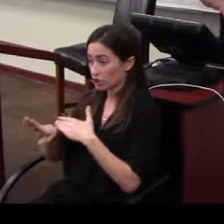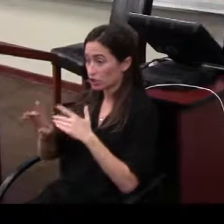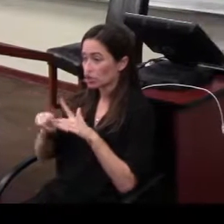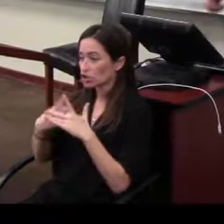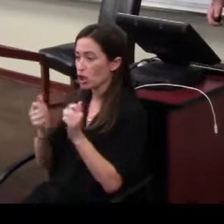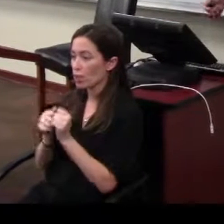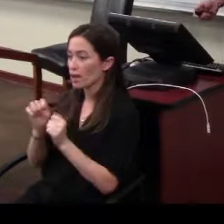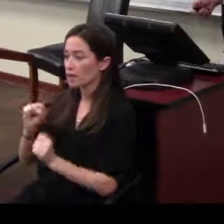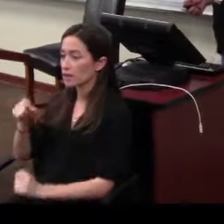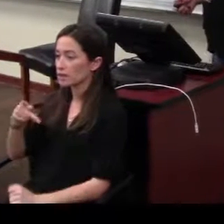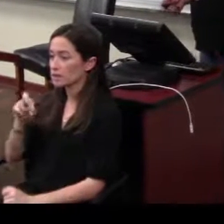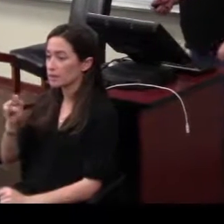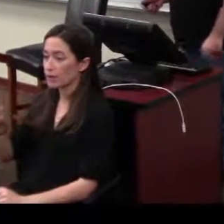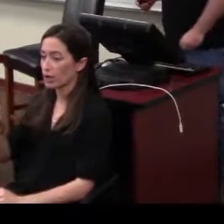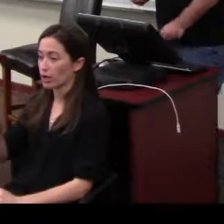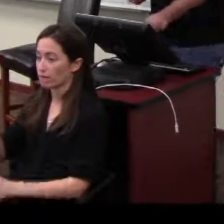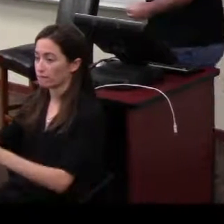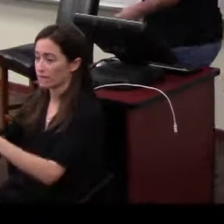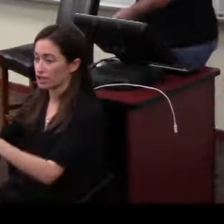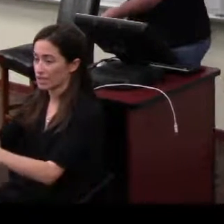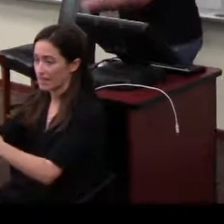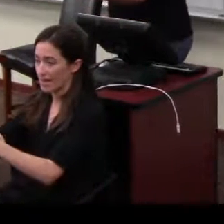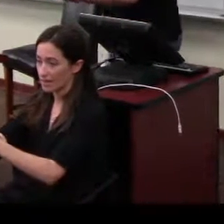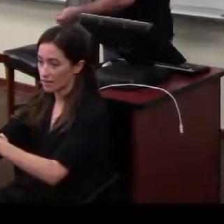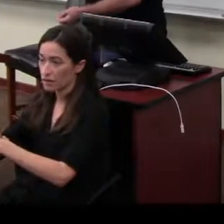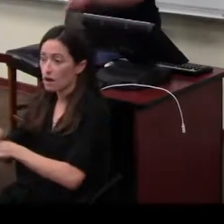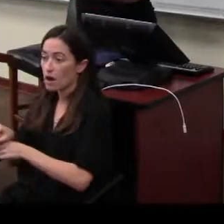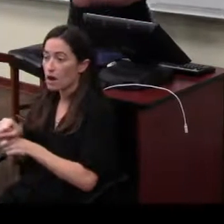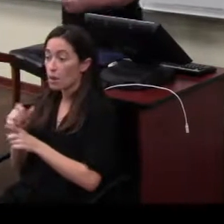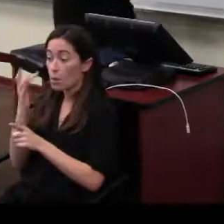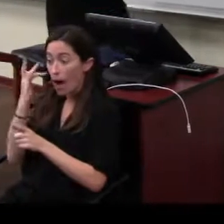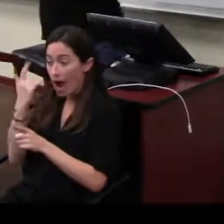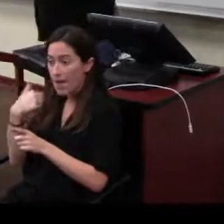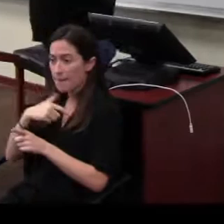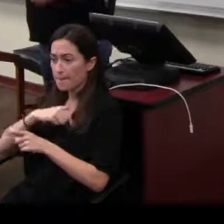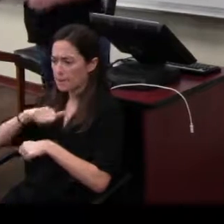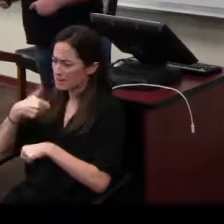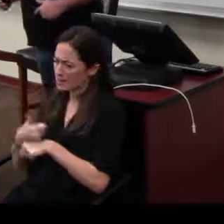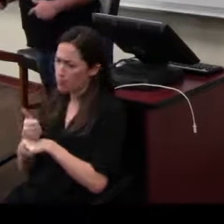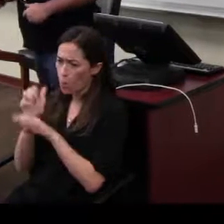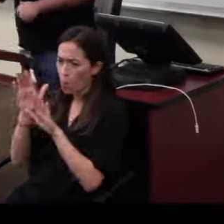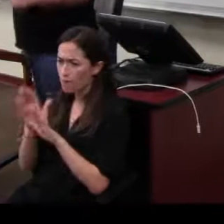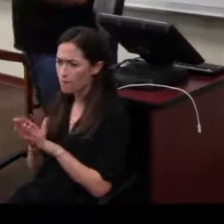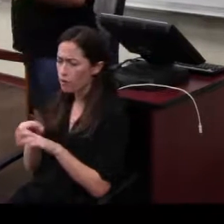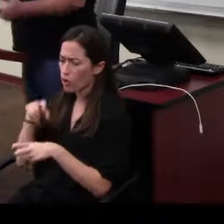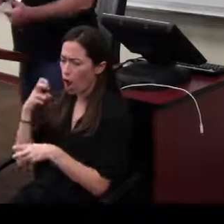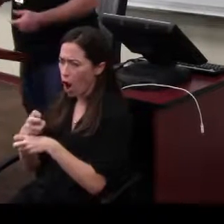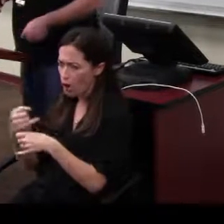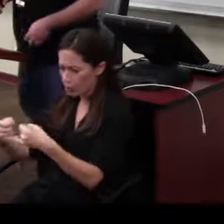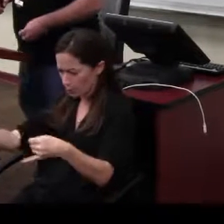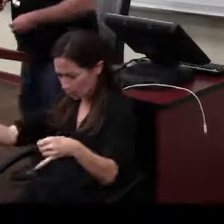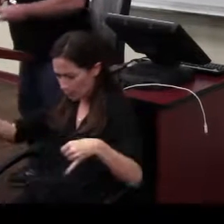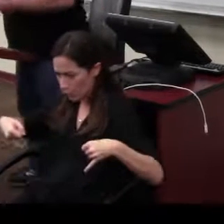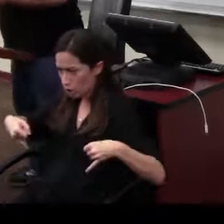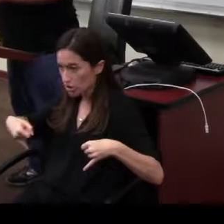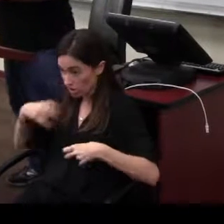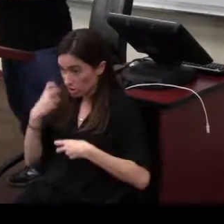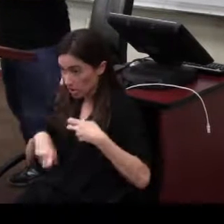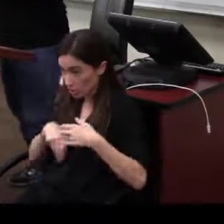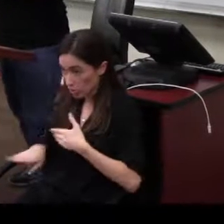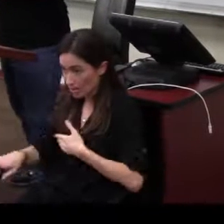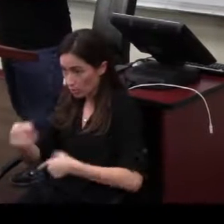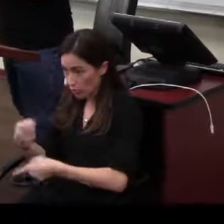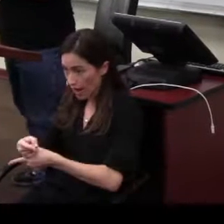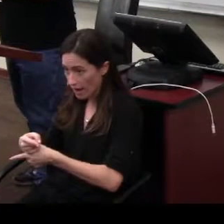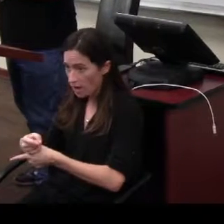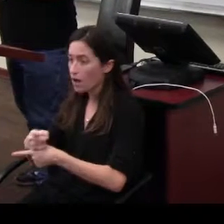attack. And the reason that's happening is we've built wonderful, great, hard perimeters. These are tough things to get into, right?